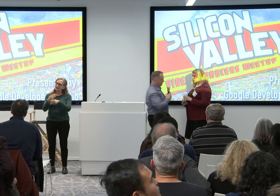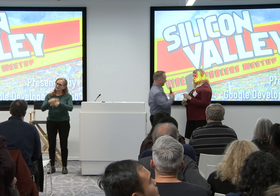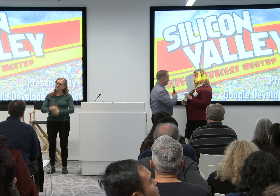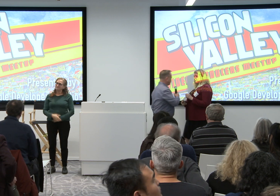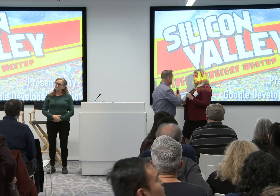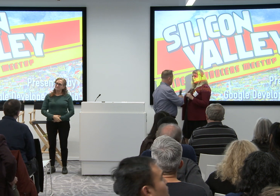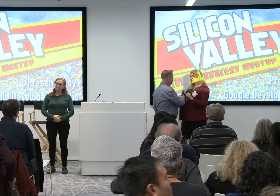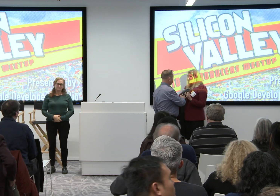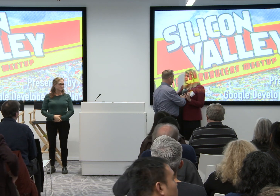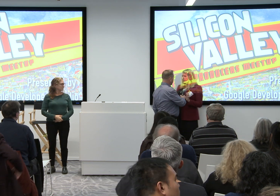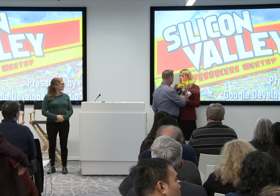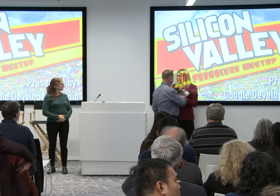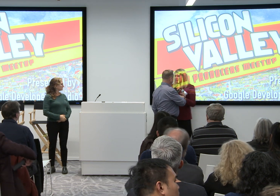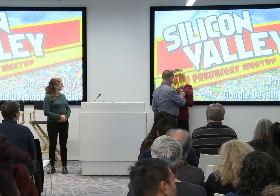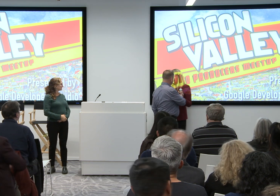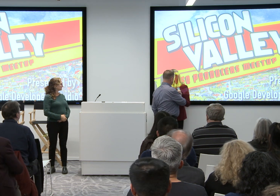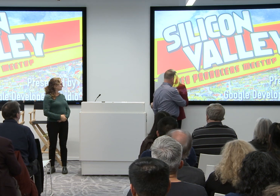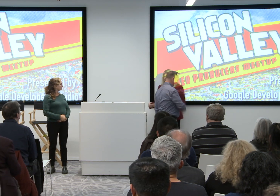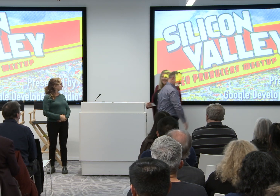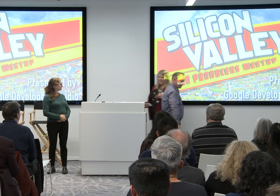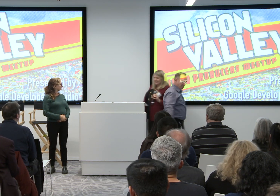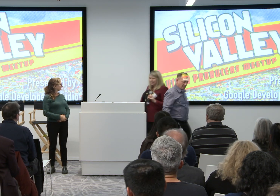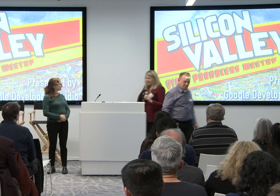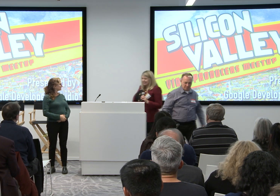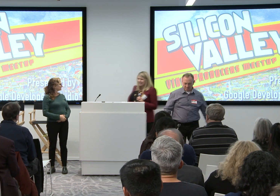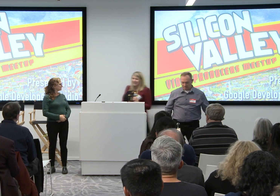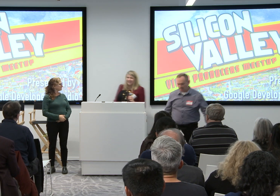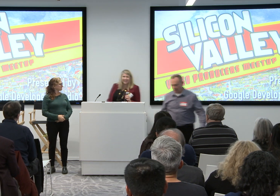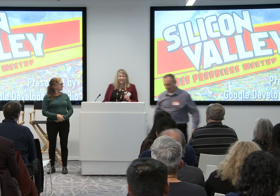like a microphone? Sure. Thank you.